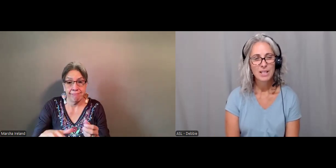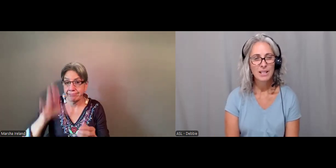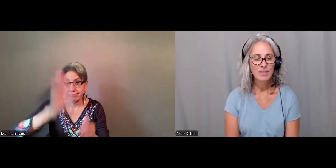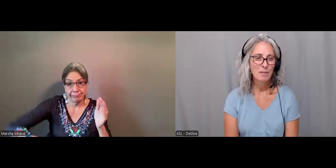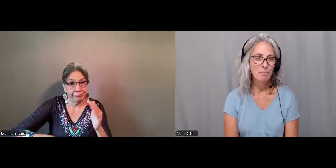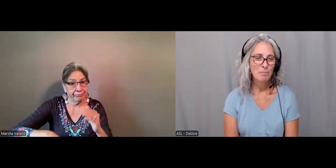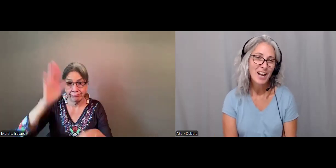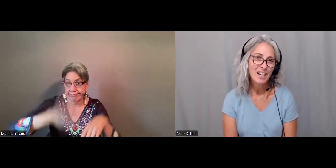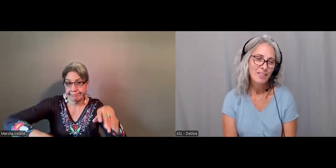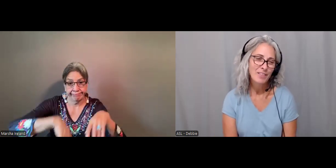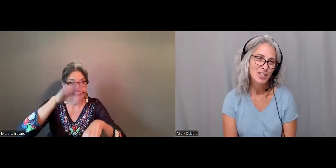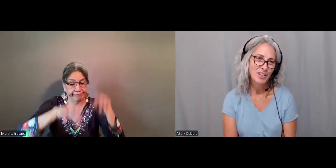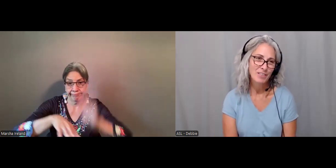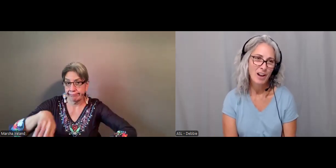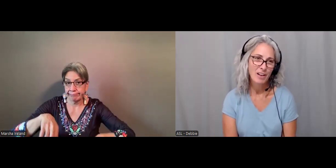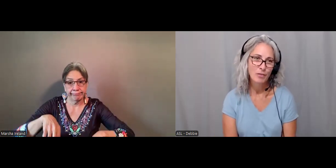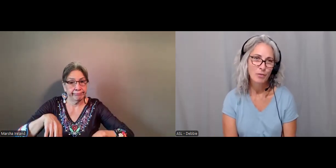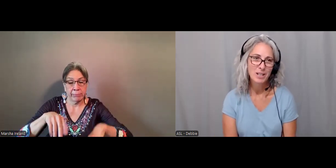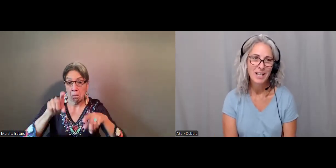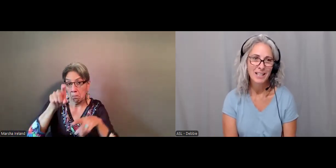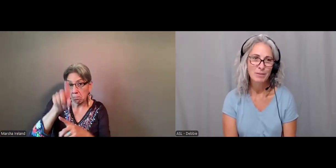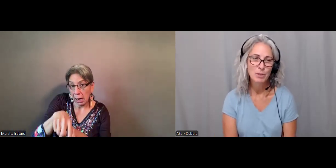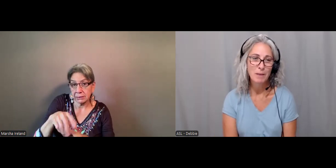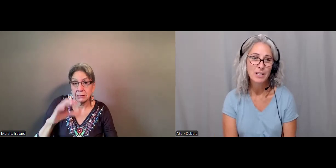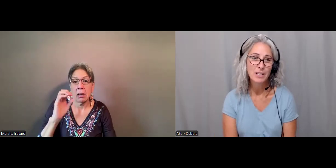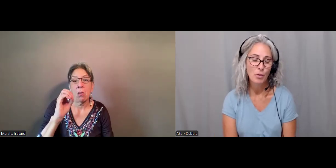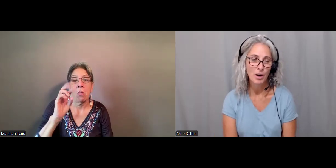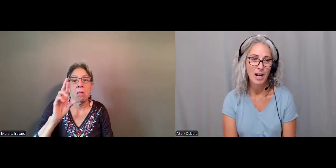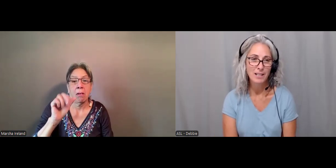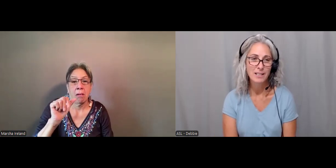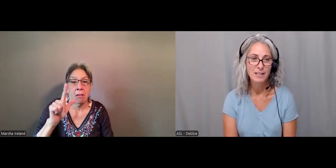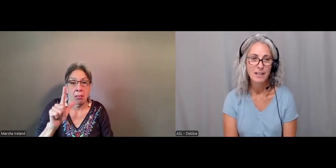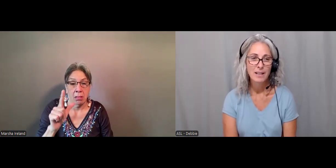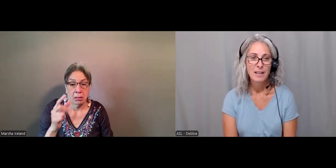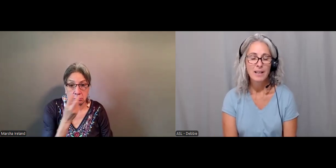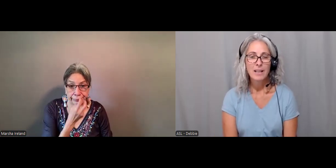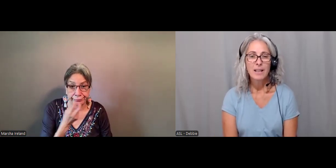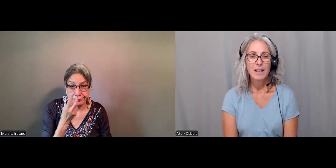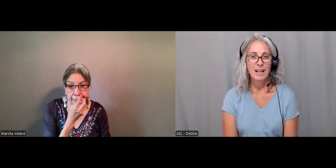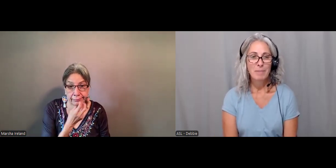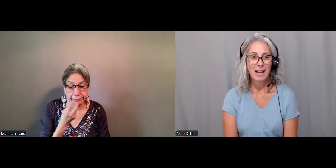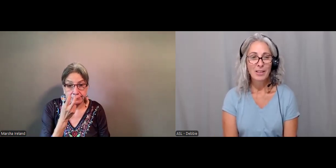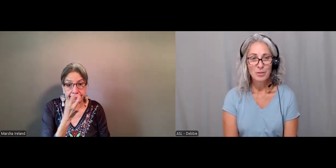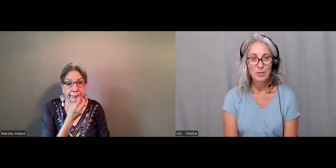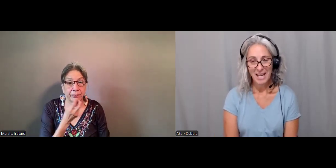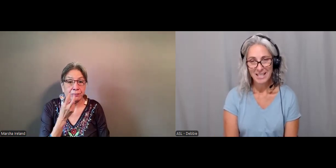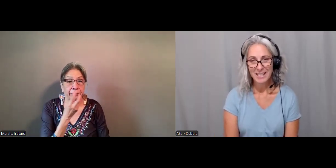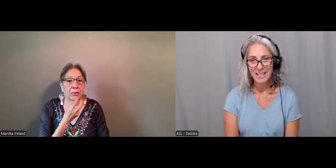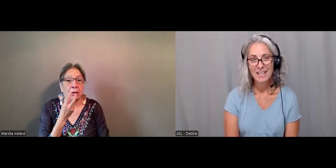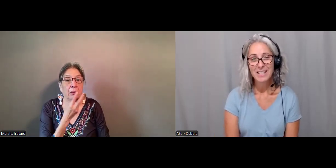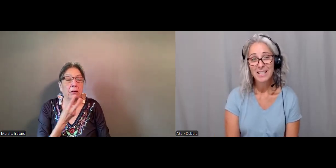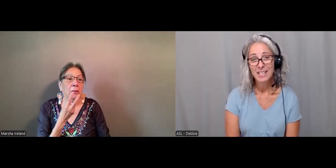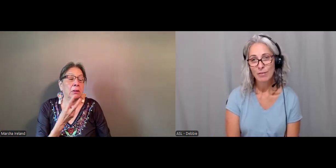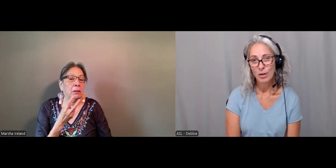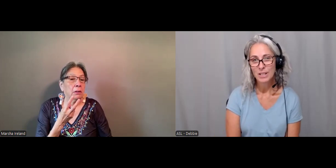Just going to give you a brief kind of history of what sign language meant for us back in those days.